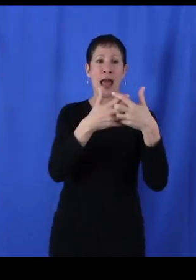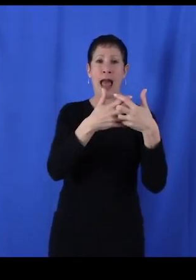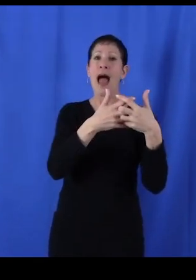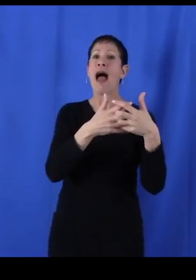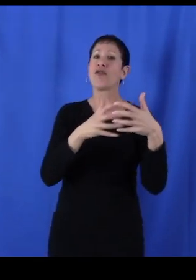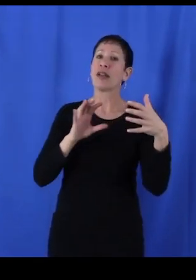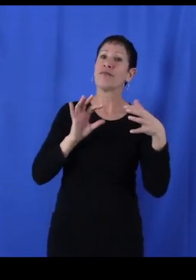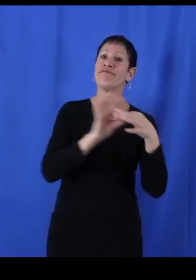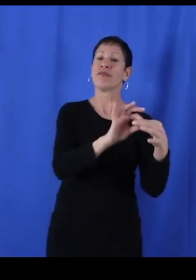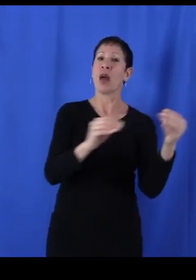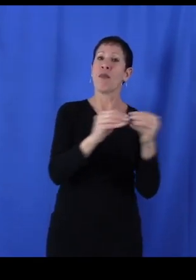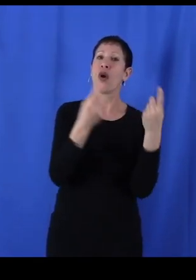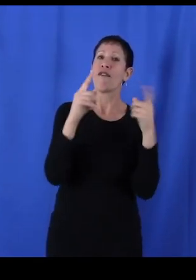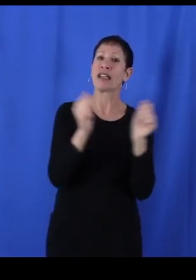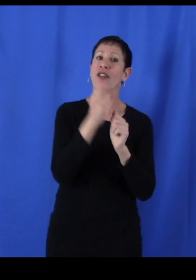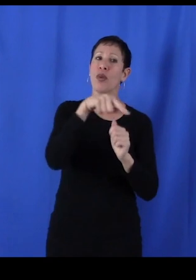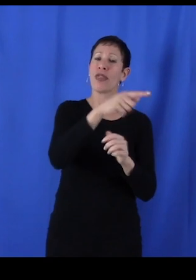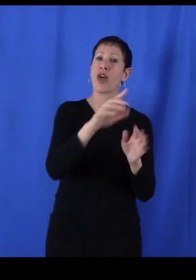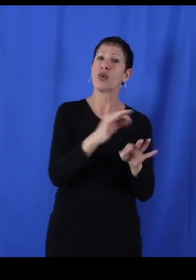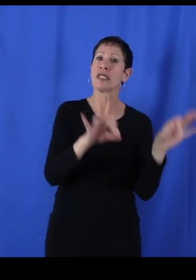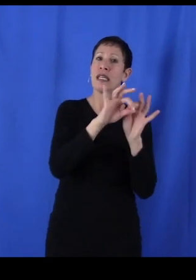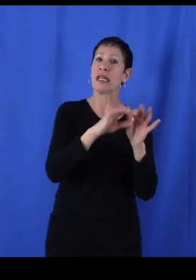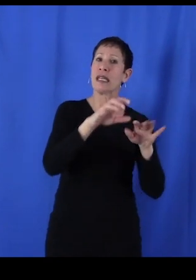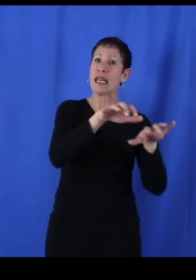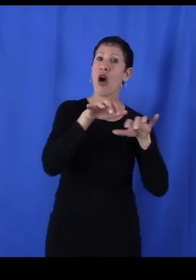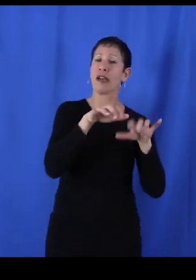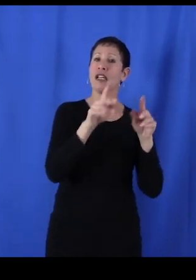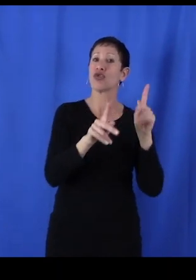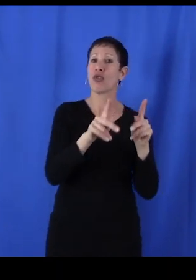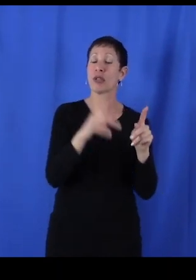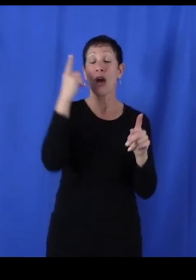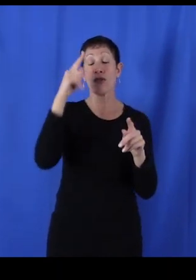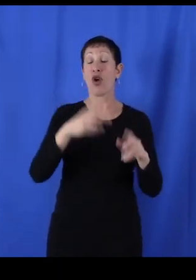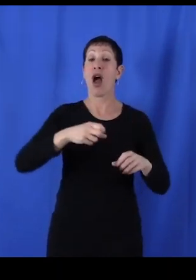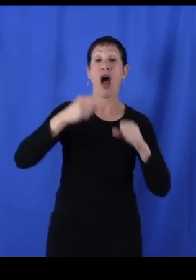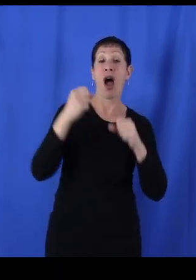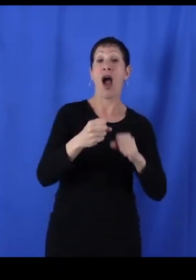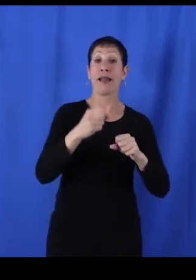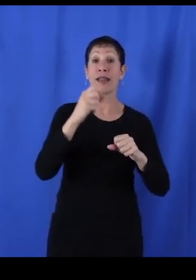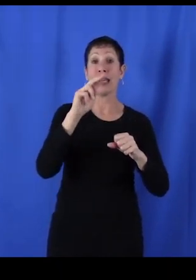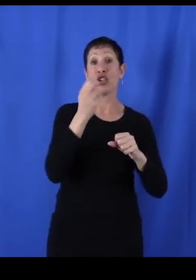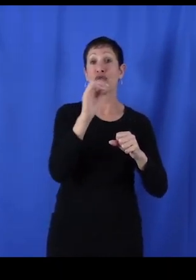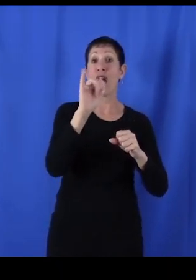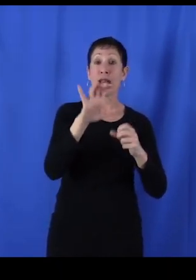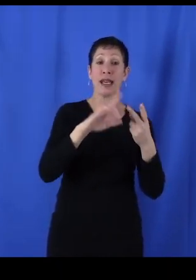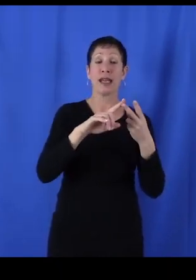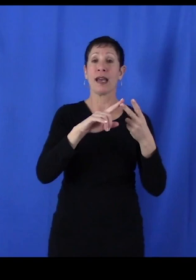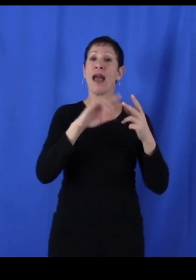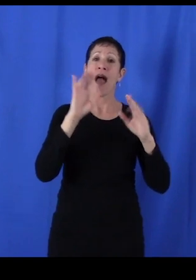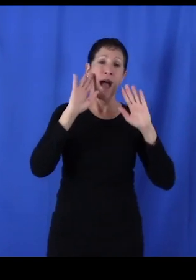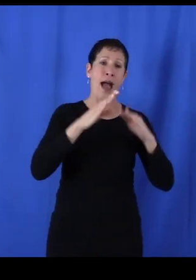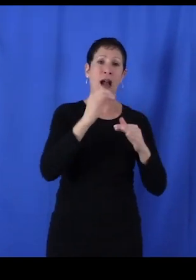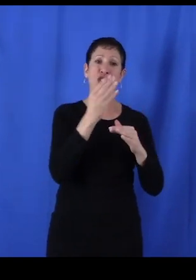effectively with those key audience groups. So, for a highly neurotic and conscientious audience, you're going to need a